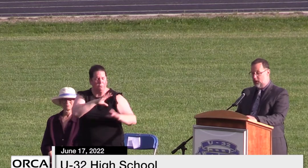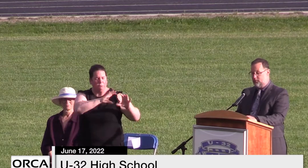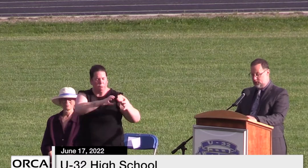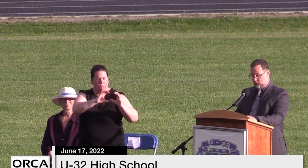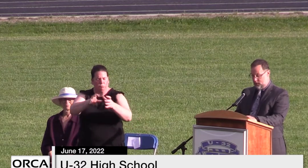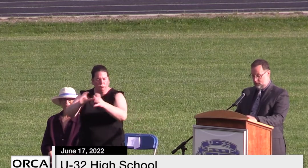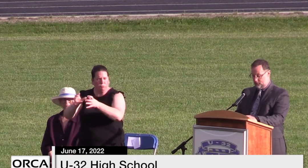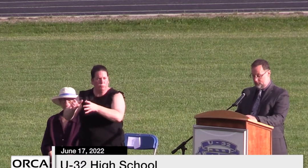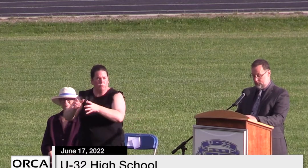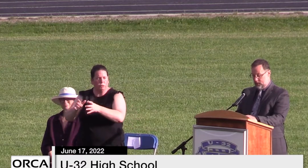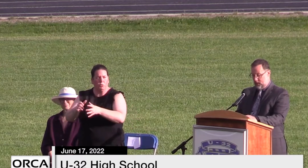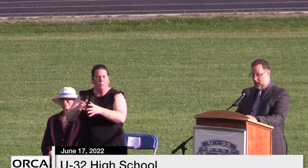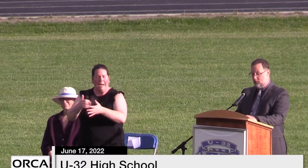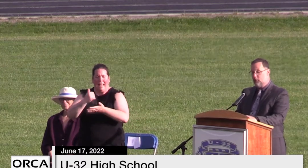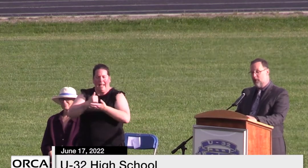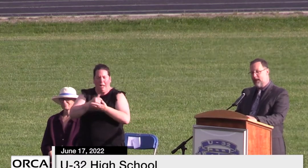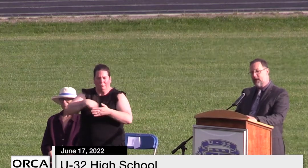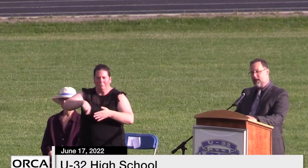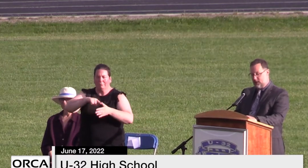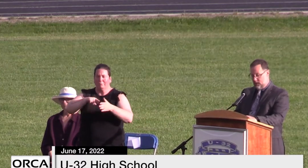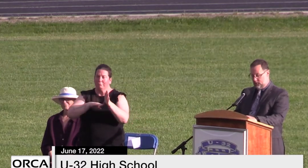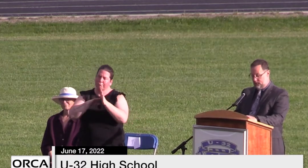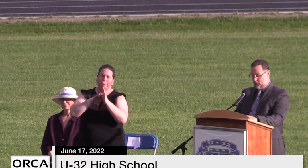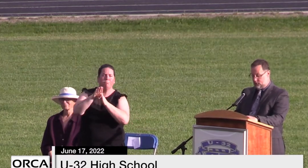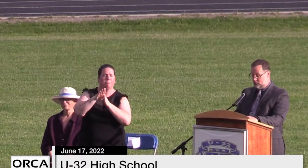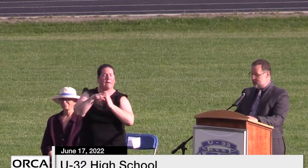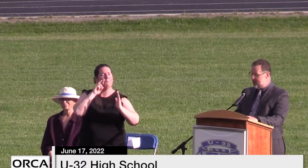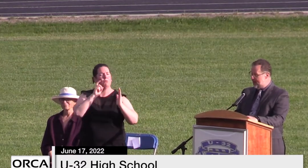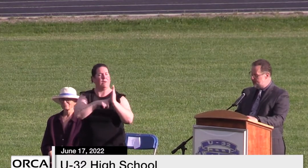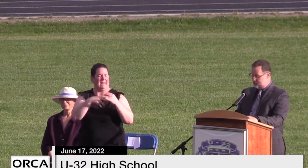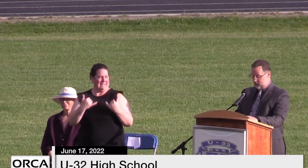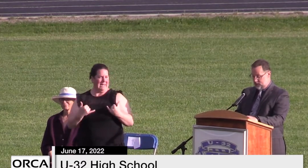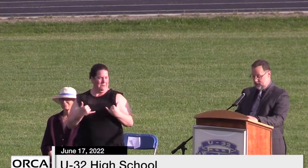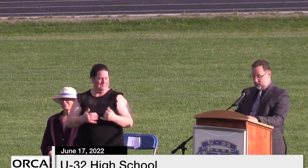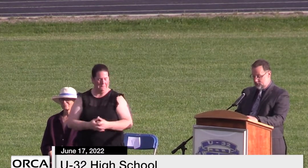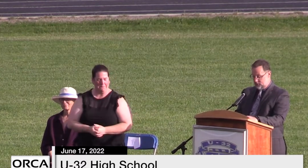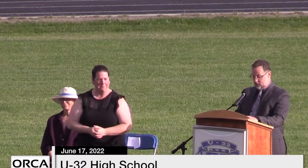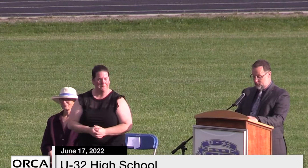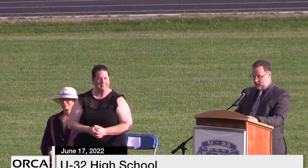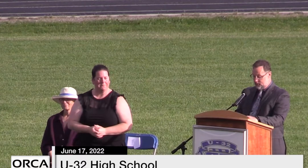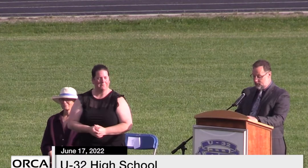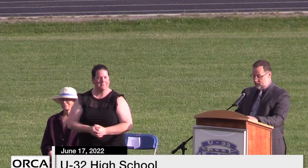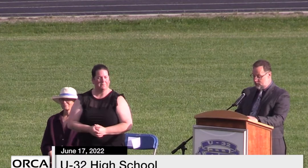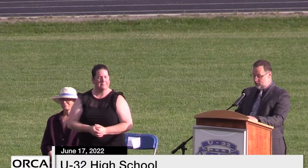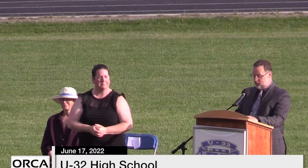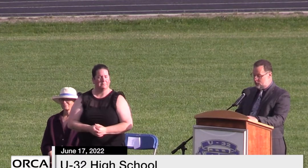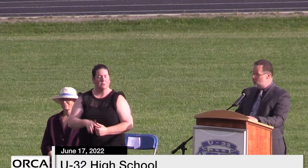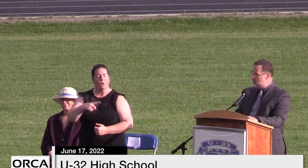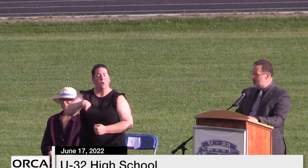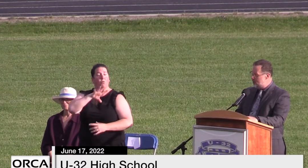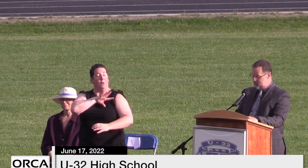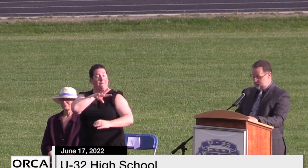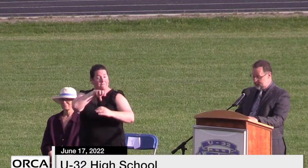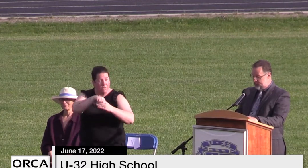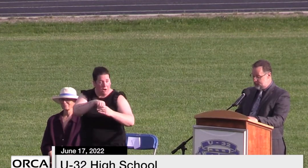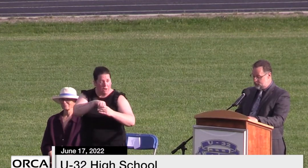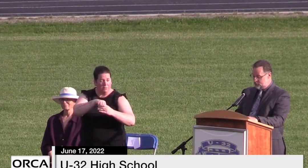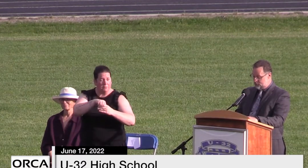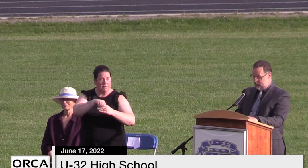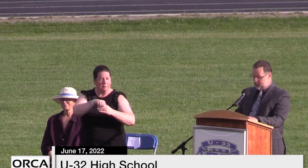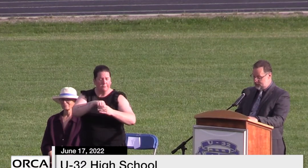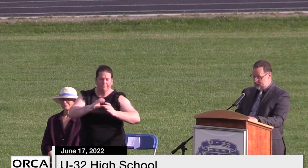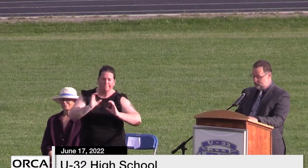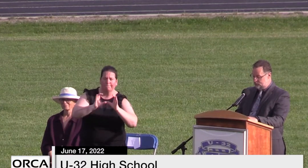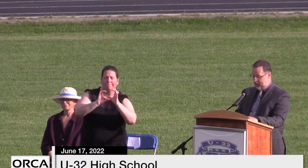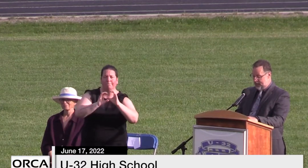students who have helped us grow. I want to recognize a couple of those groups now. So students, those of you who are members of Seeking